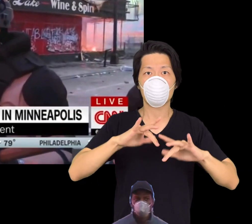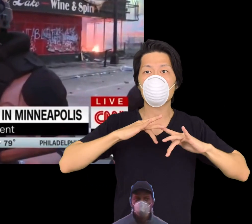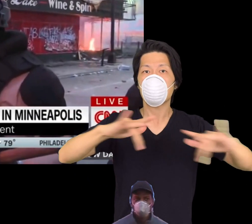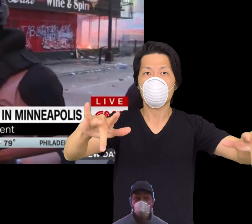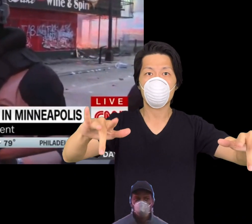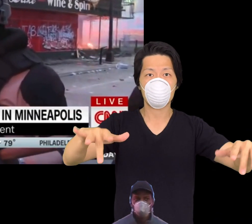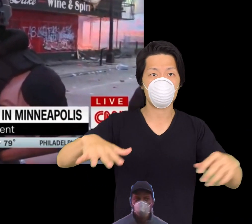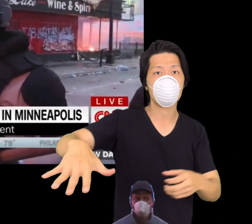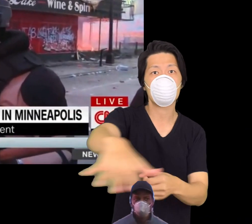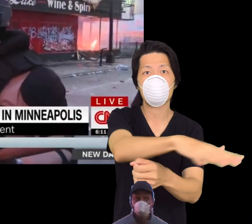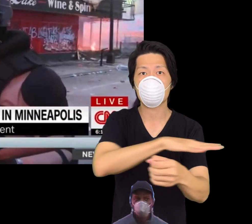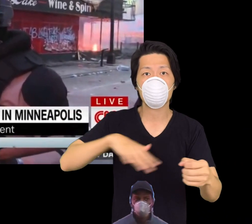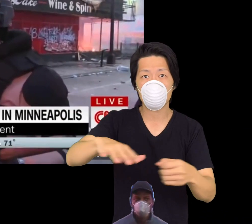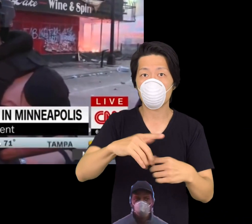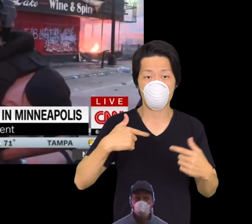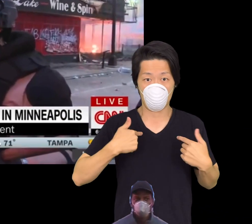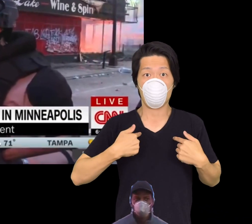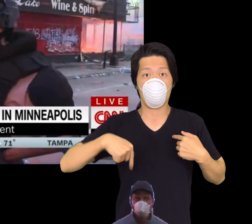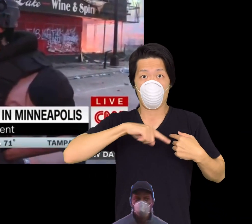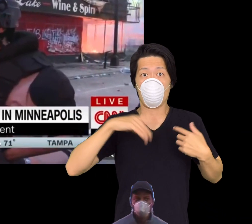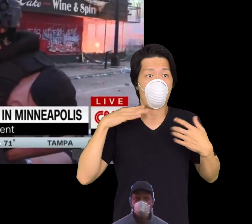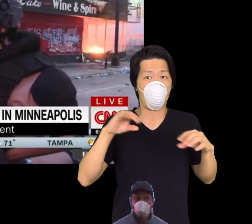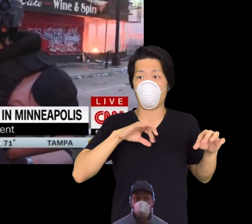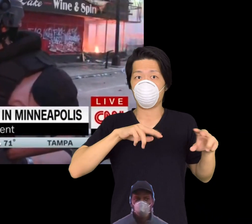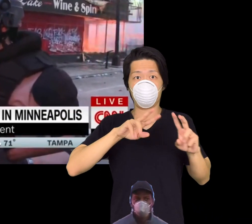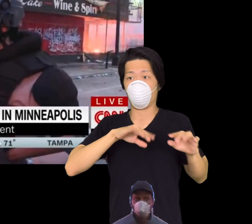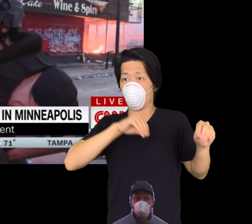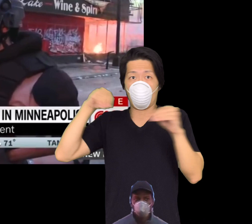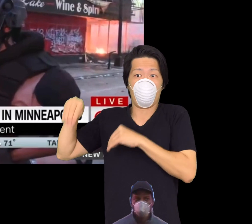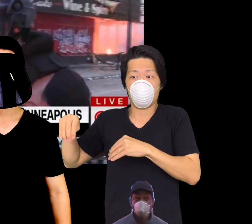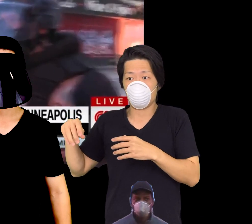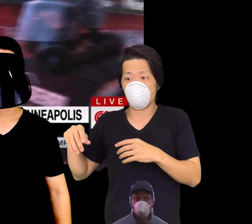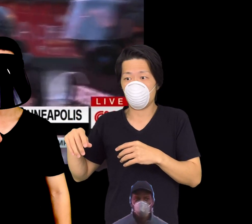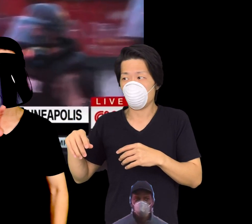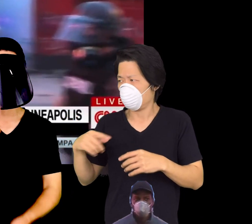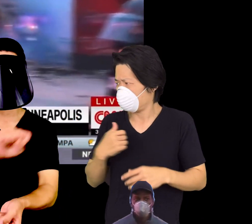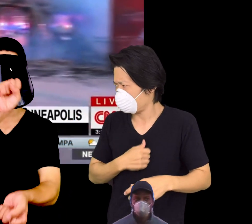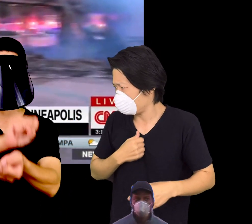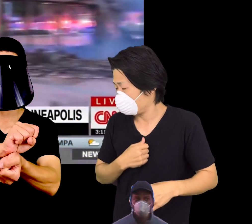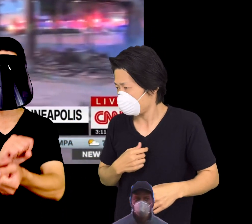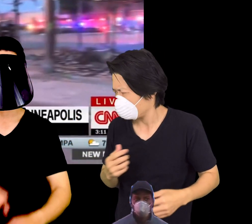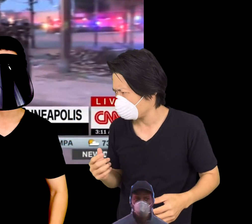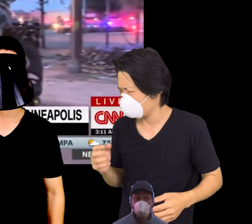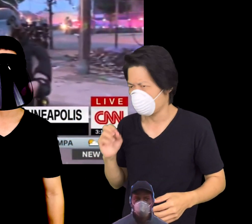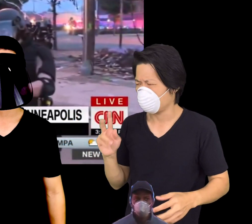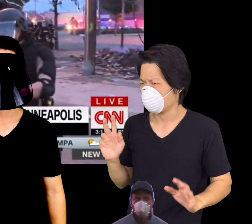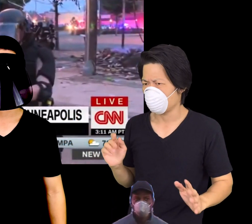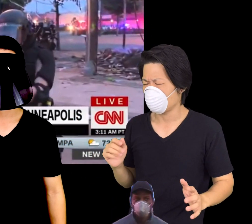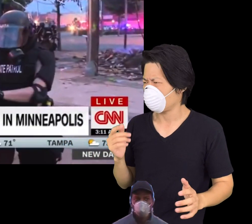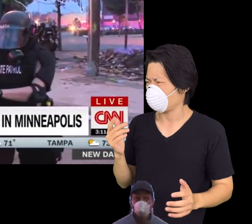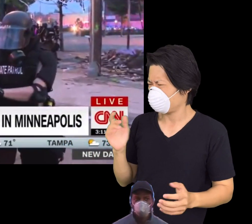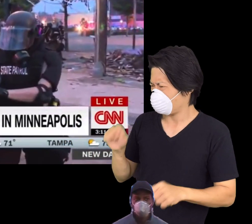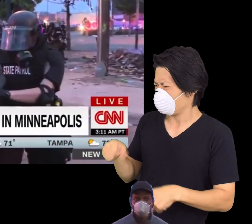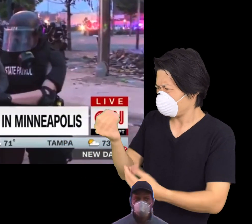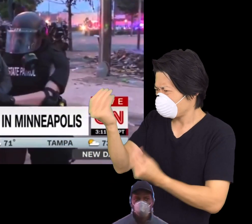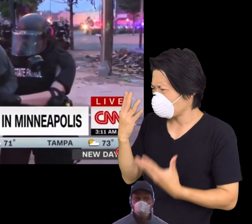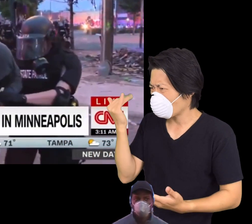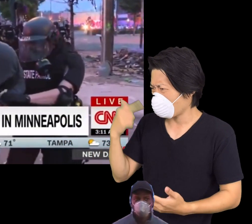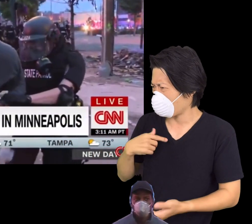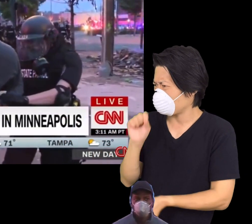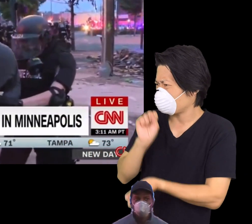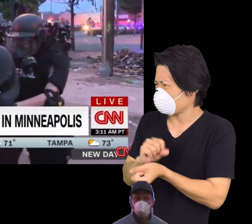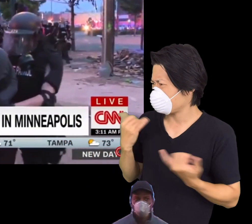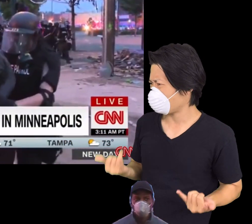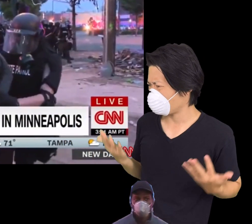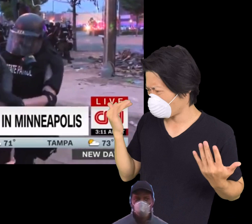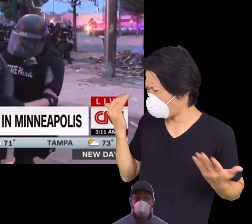people to clear the area. And so we walked away. I'm sorry? You're under arrest. Okay. Do you mind telling me why